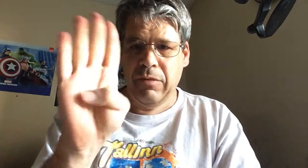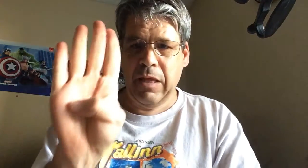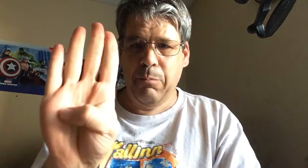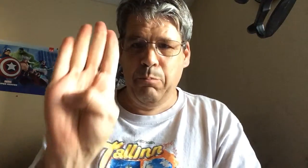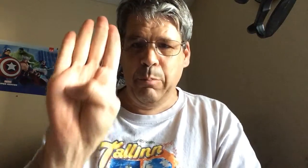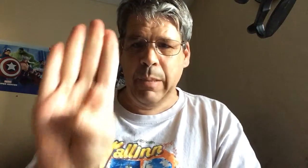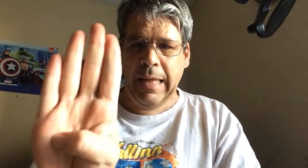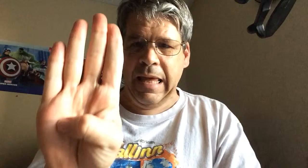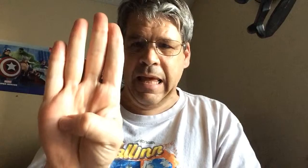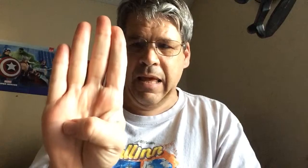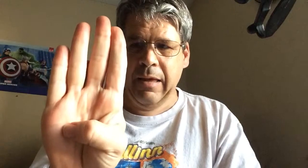The B.